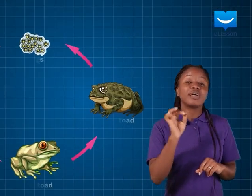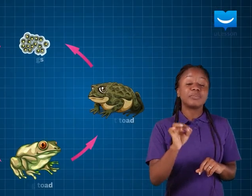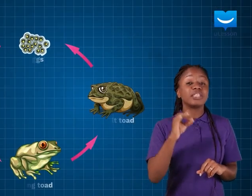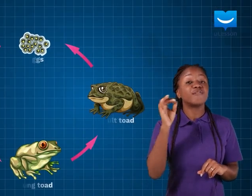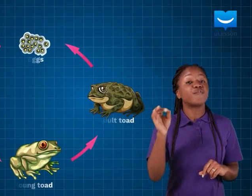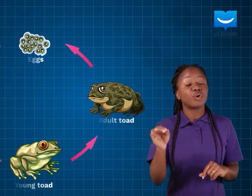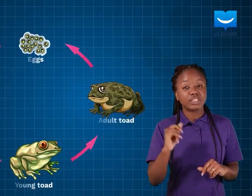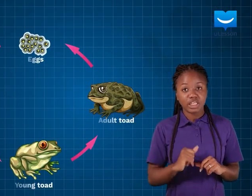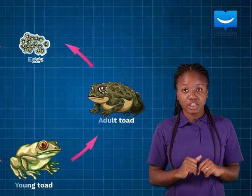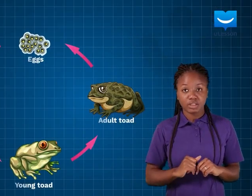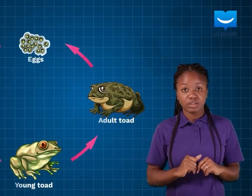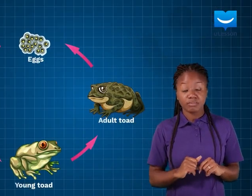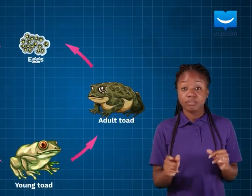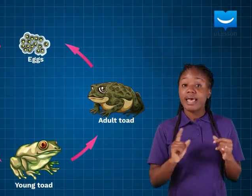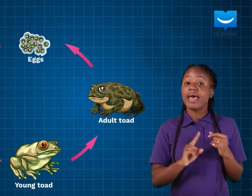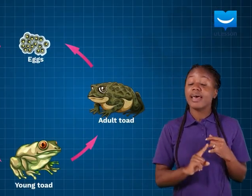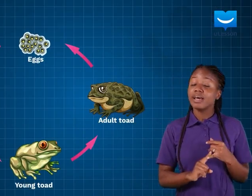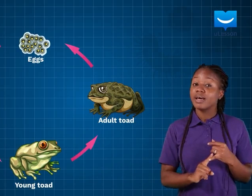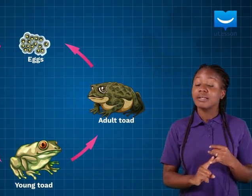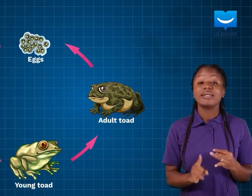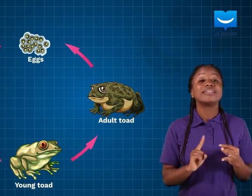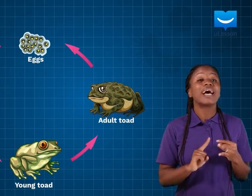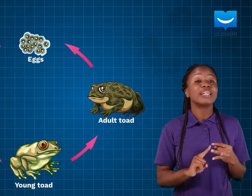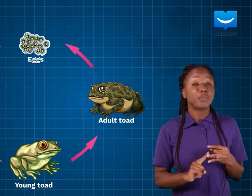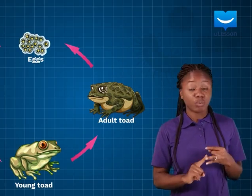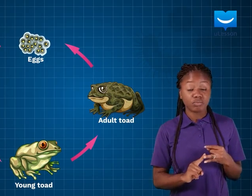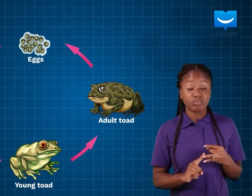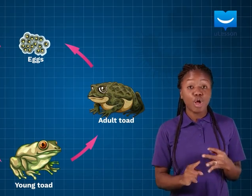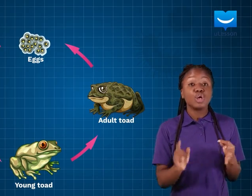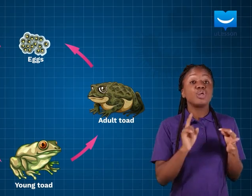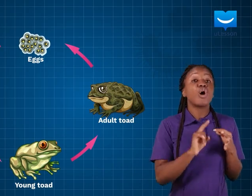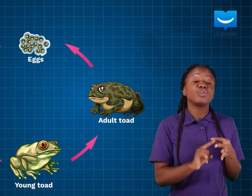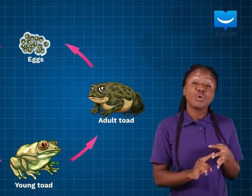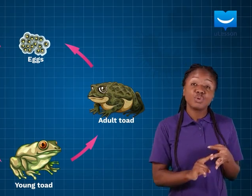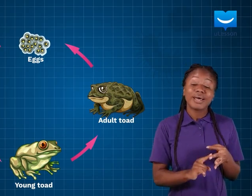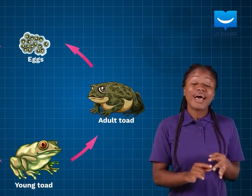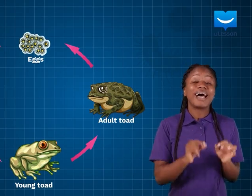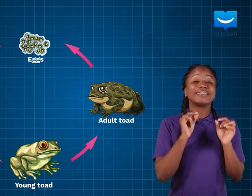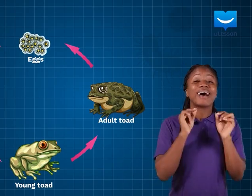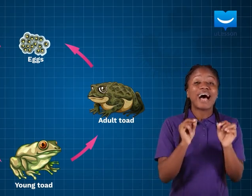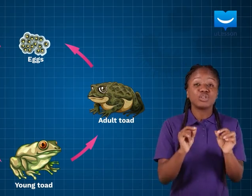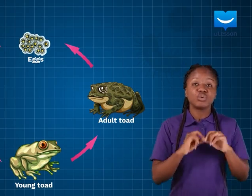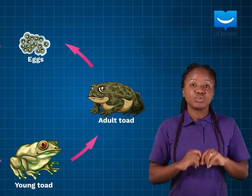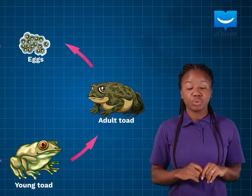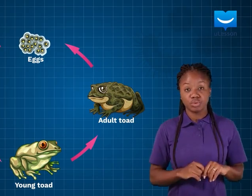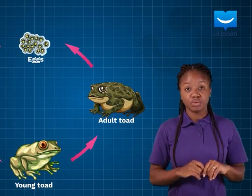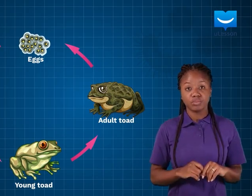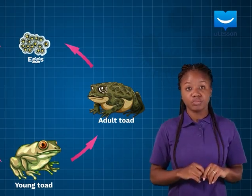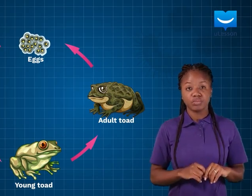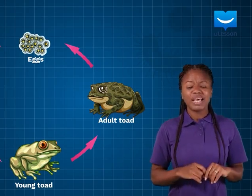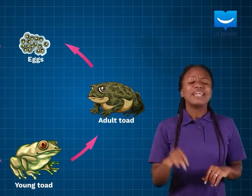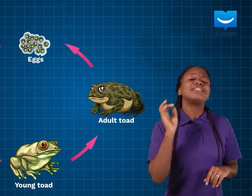toad develops in 4 stages: egg, tadpole, young toad, and adult